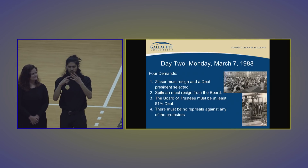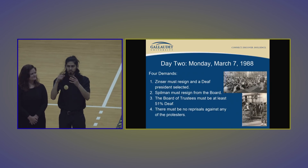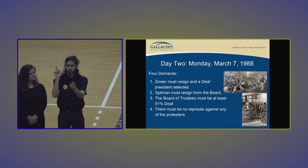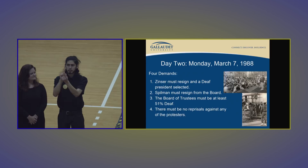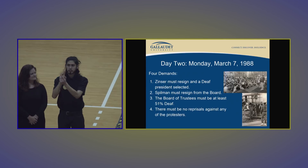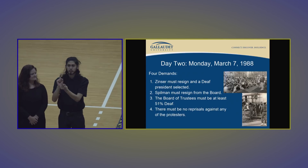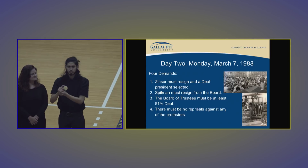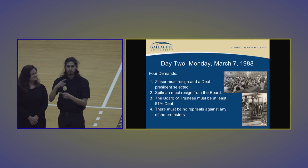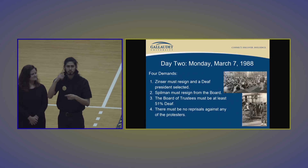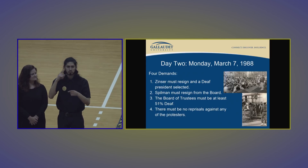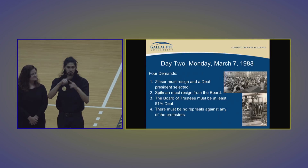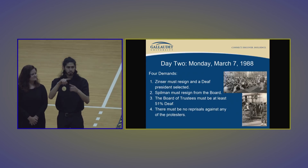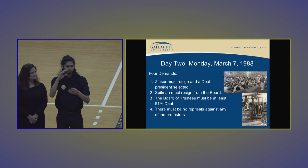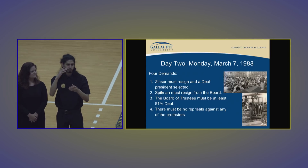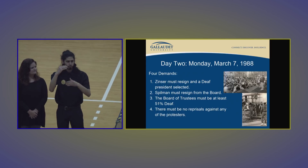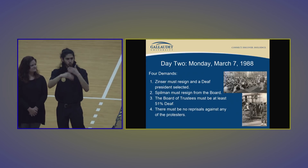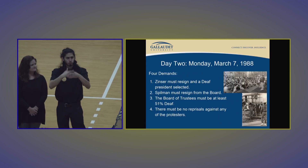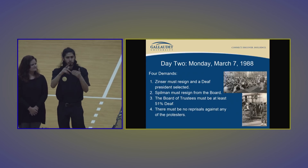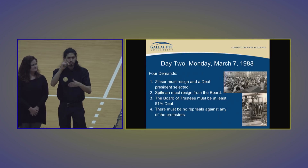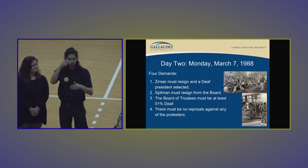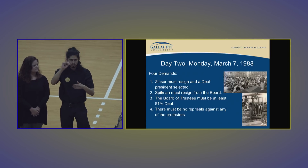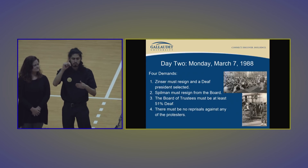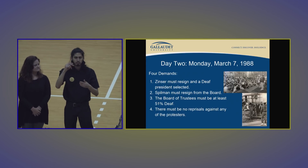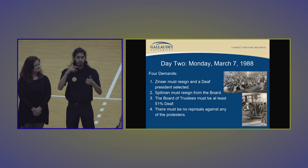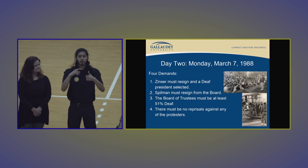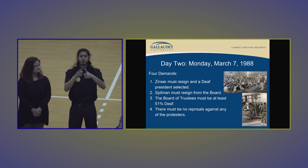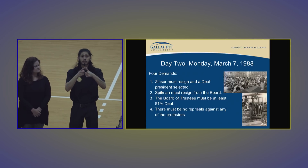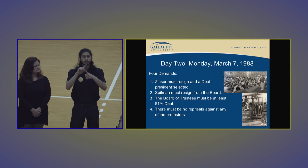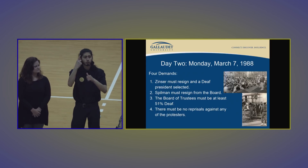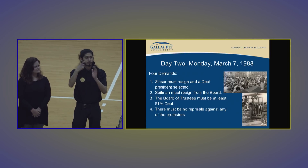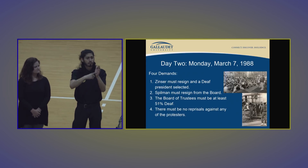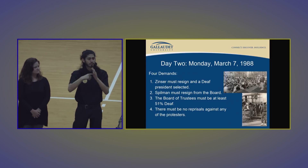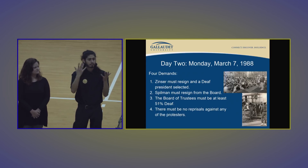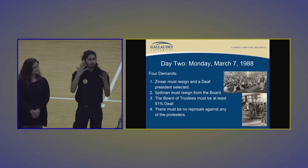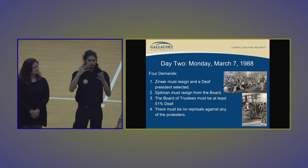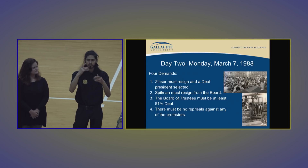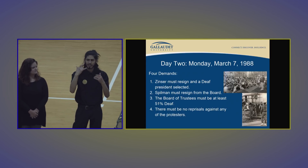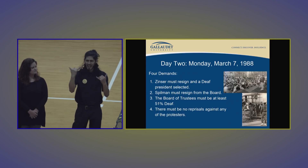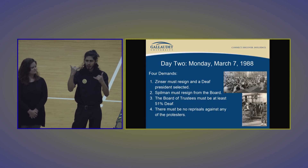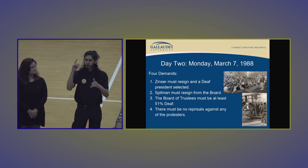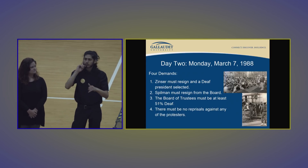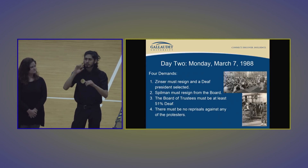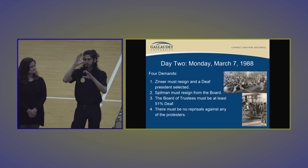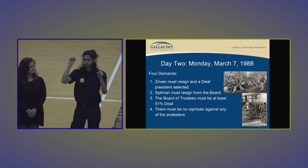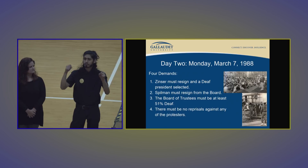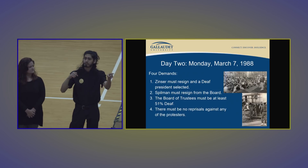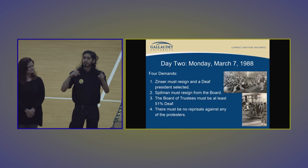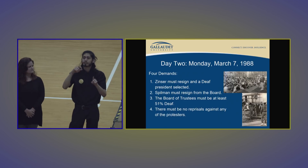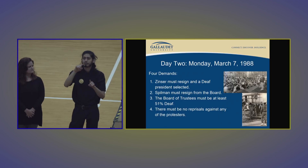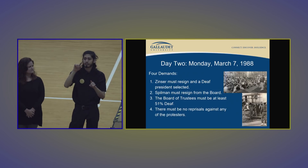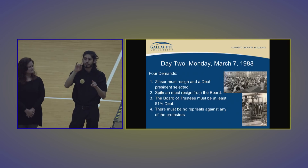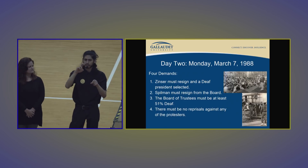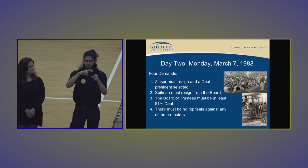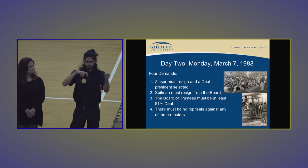had a list of 4 demands that they said had to be met as at the end of the Deaf President Now movement. First, the